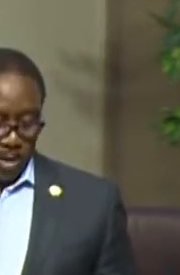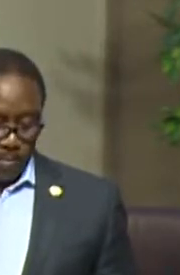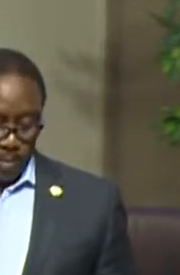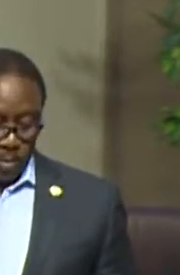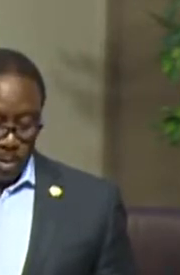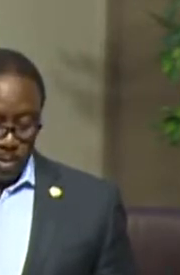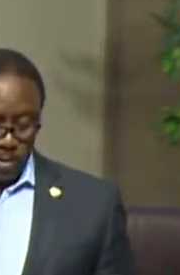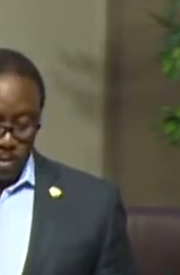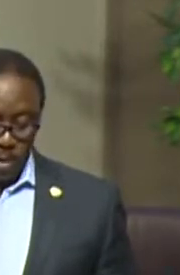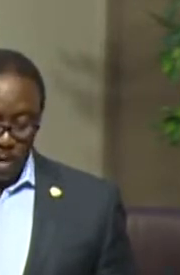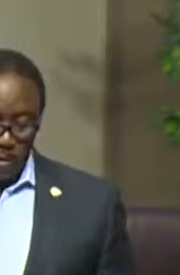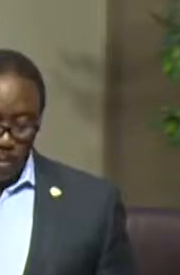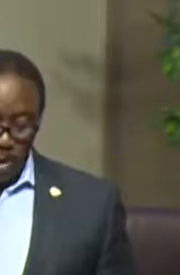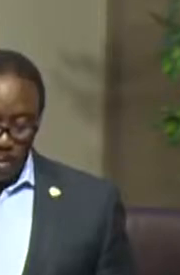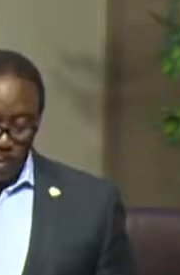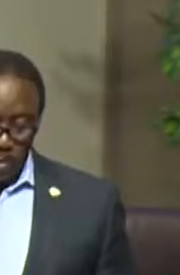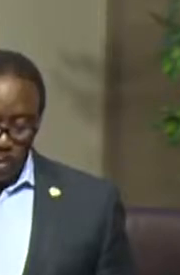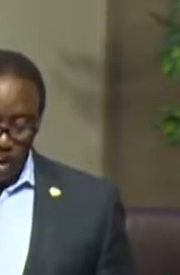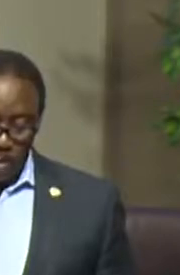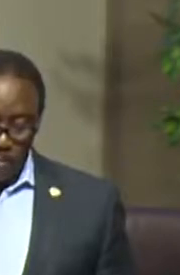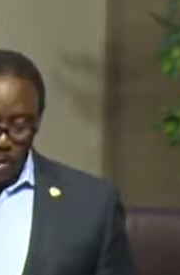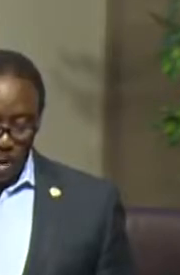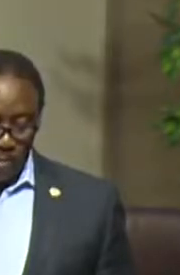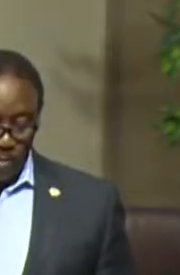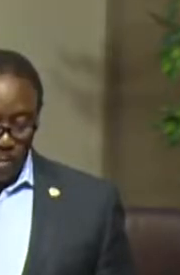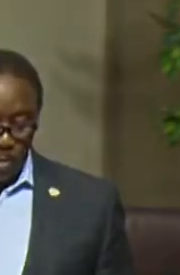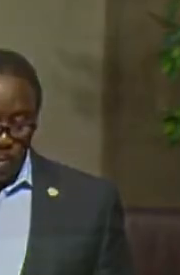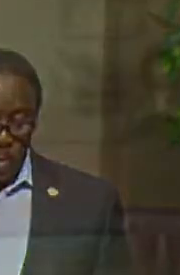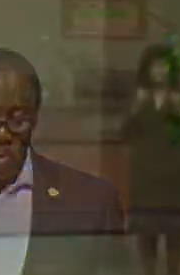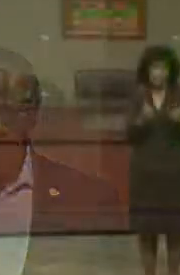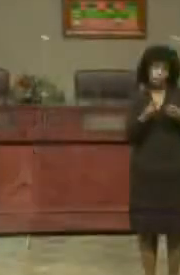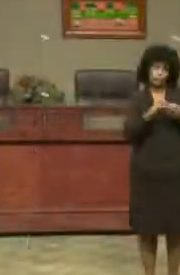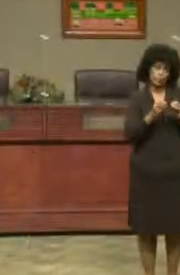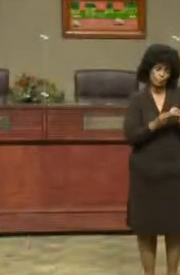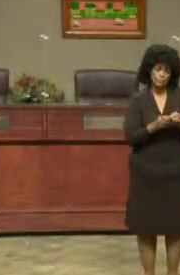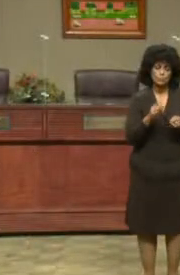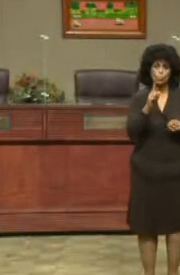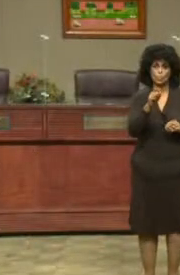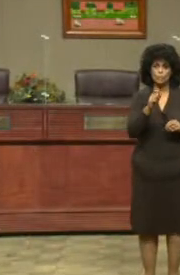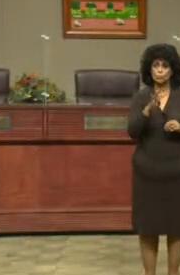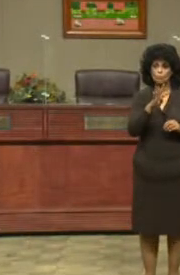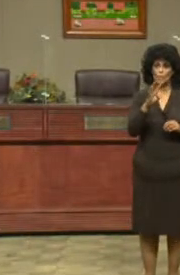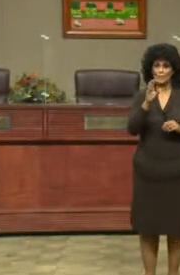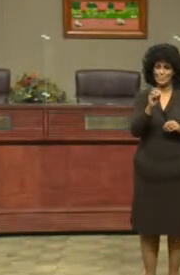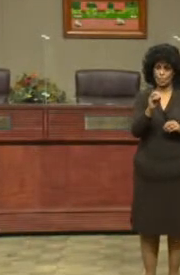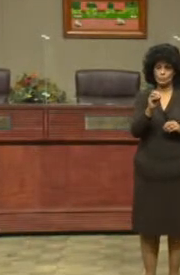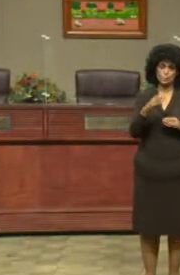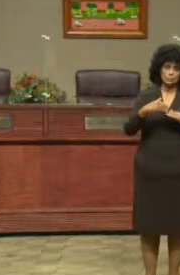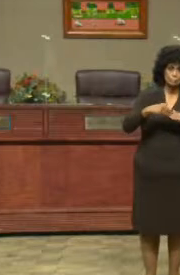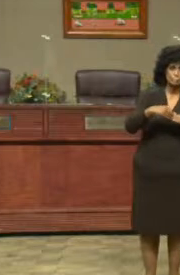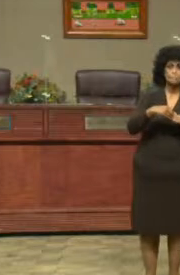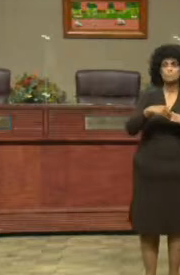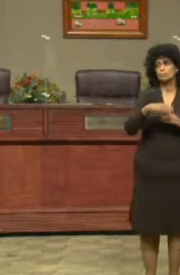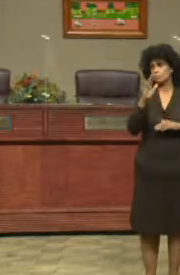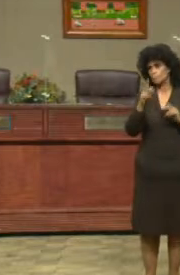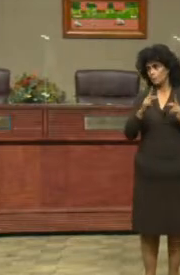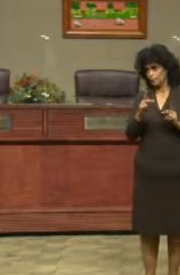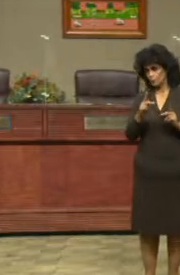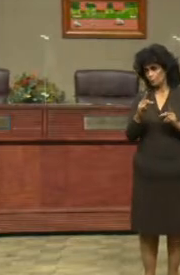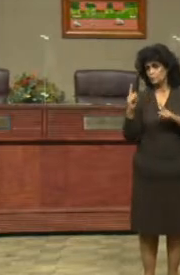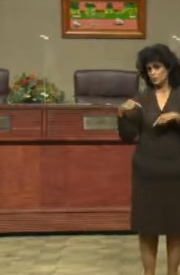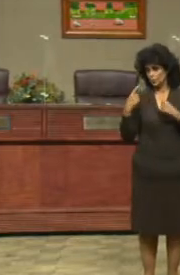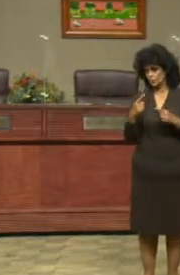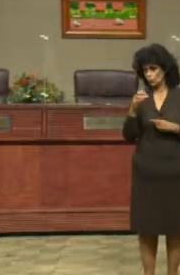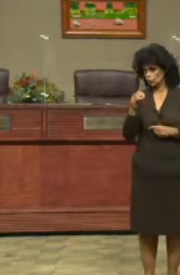about the numbers. Since the start of the pandemic, there have been a reported 140,000 plus COVID-19 cases in Orange